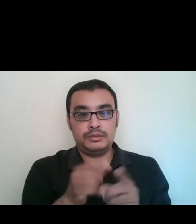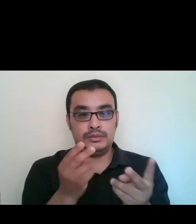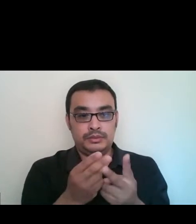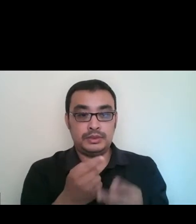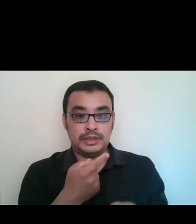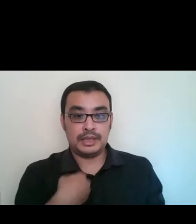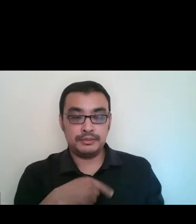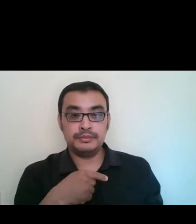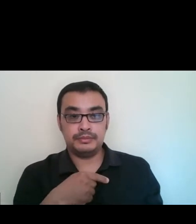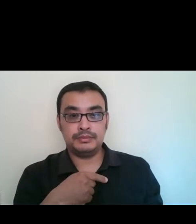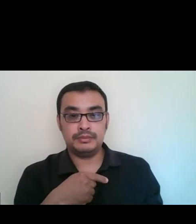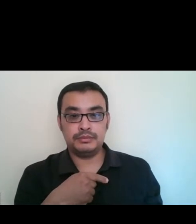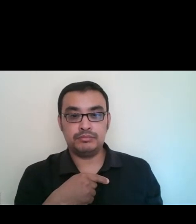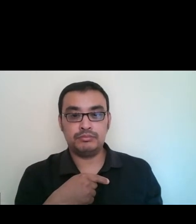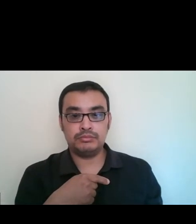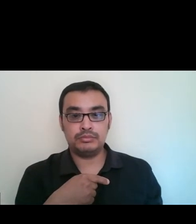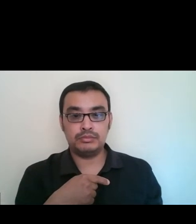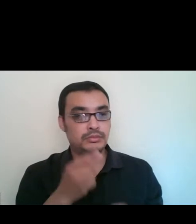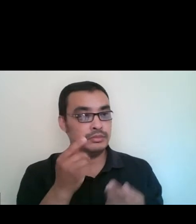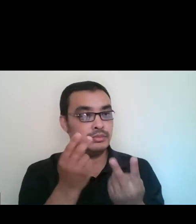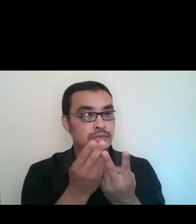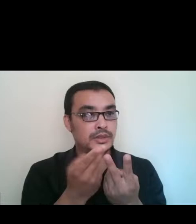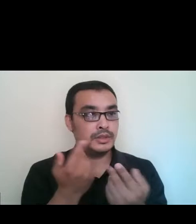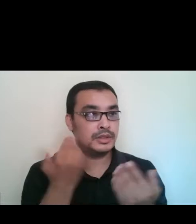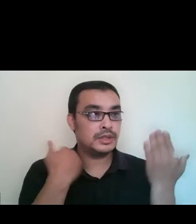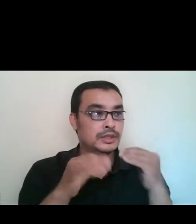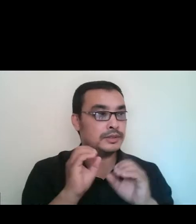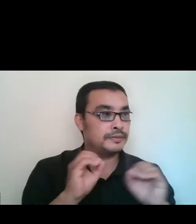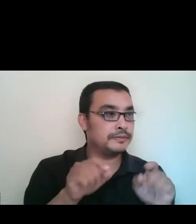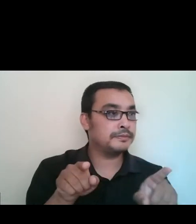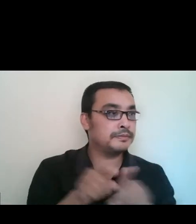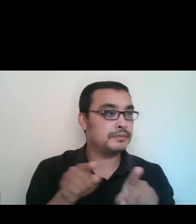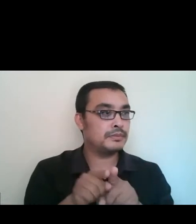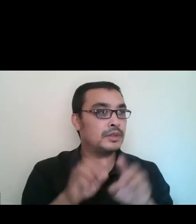to make nonviolence